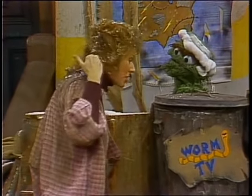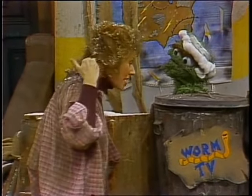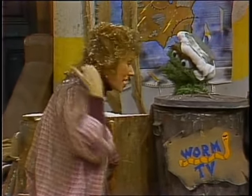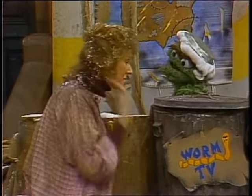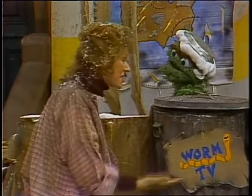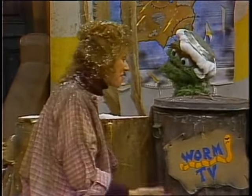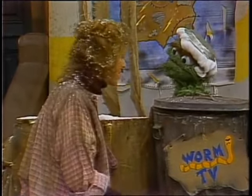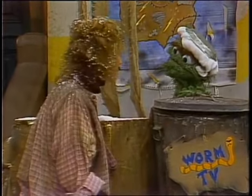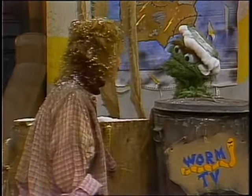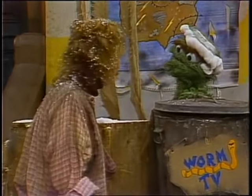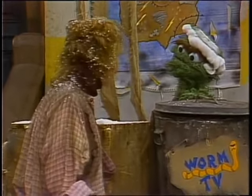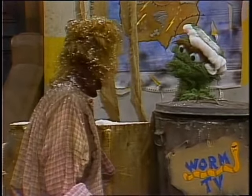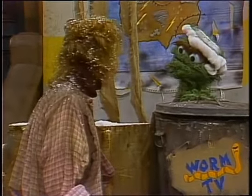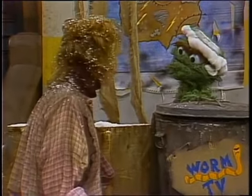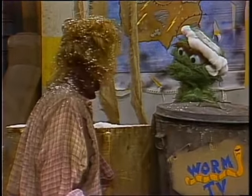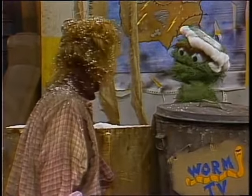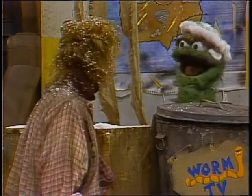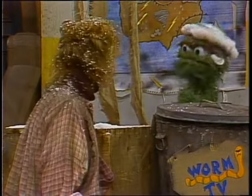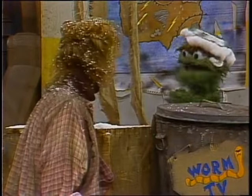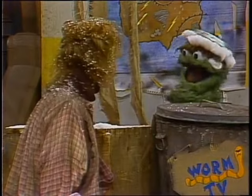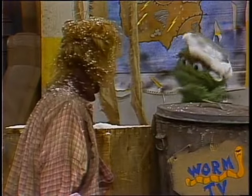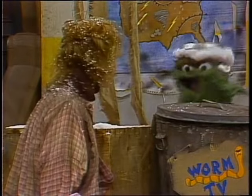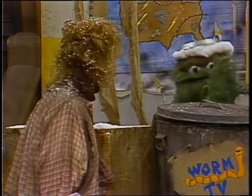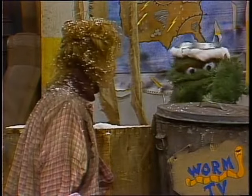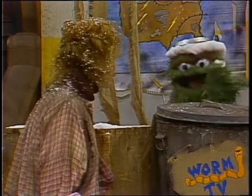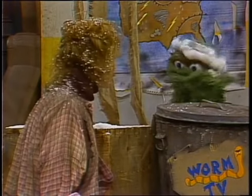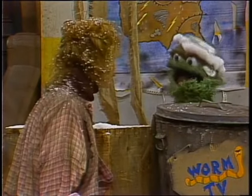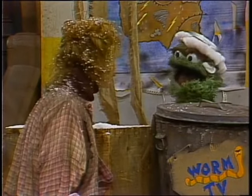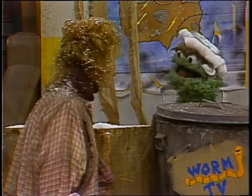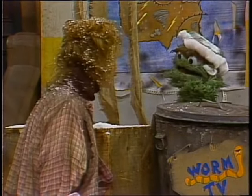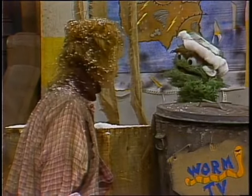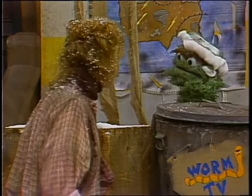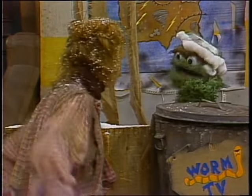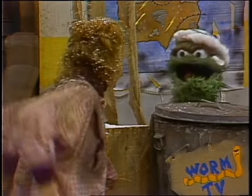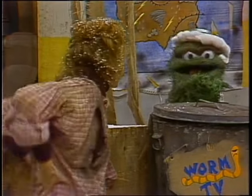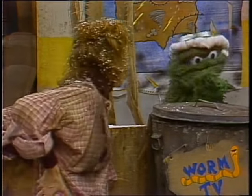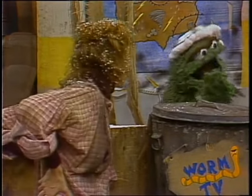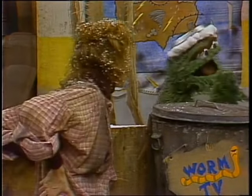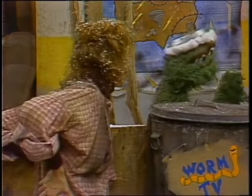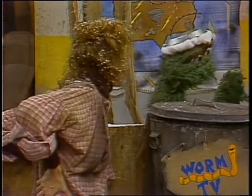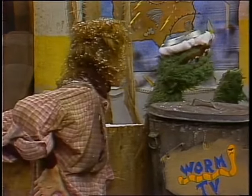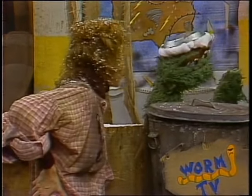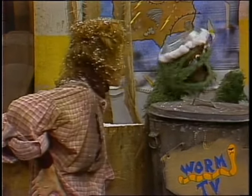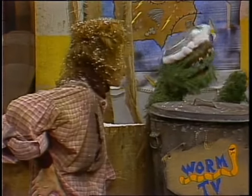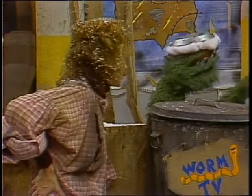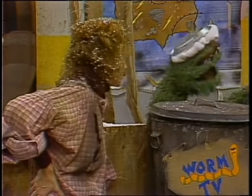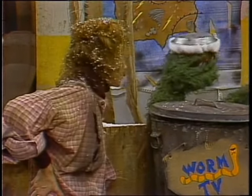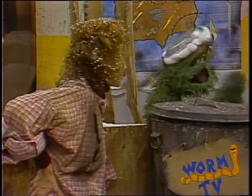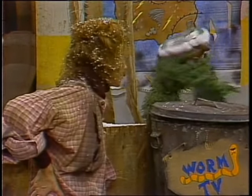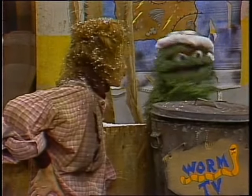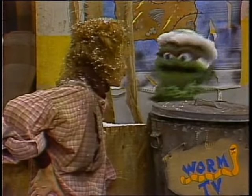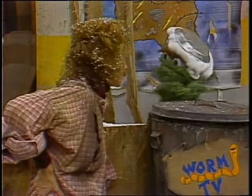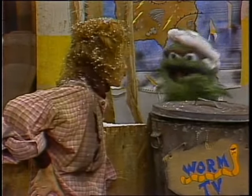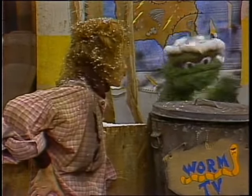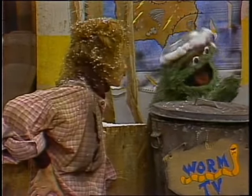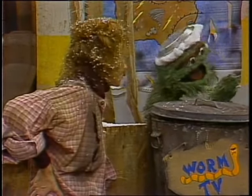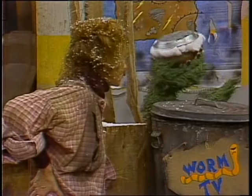to hit me in the face with a pie. Yeah, but this is much better. Hey, gang, let's end the show this way every day. Hit me